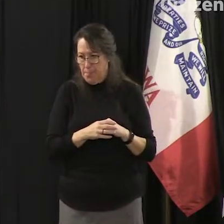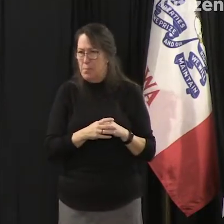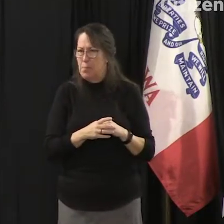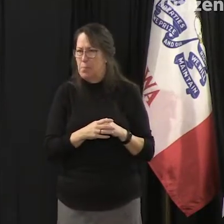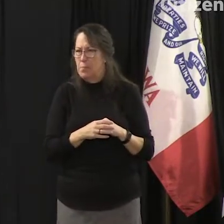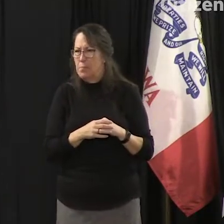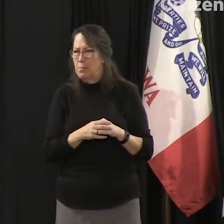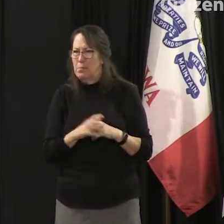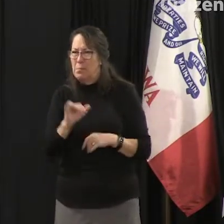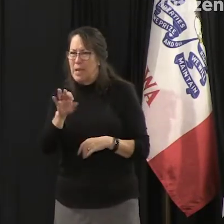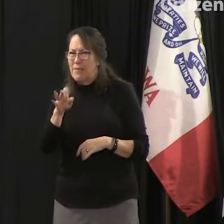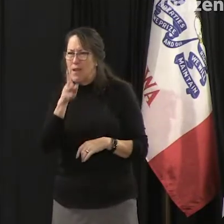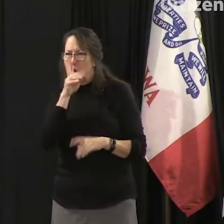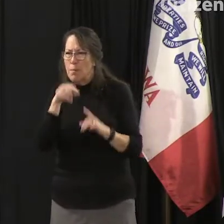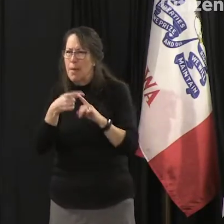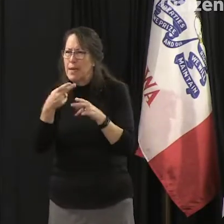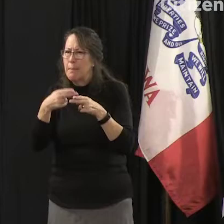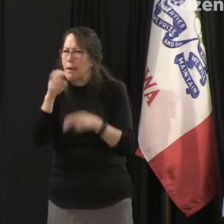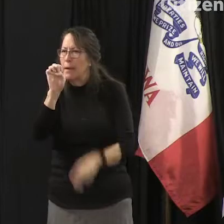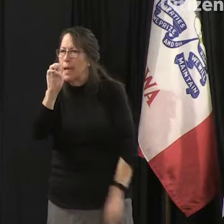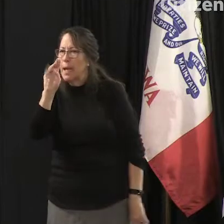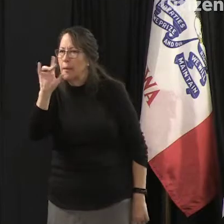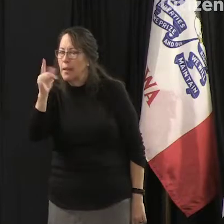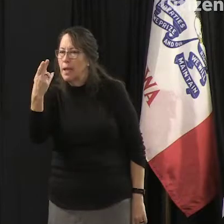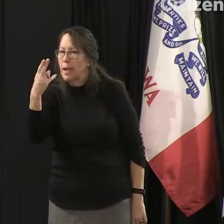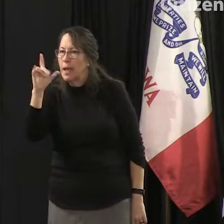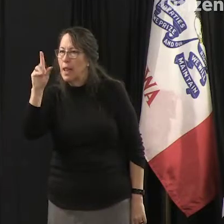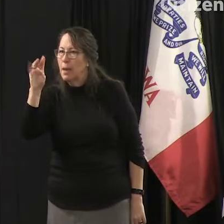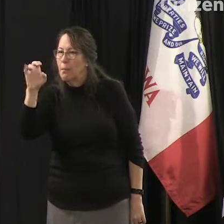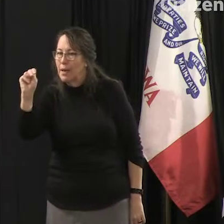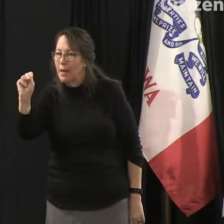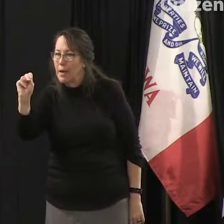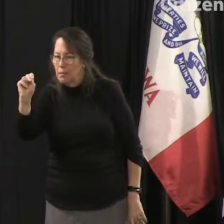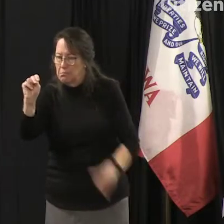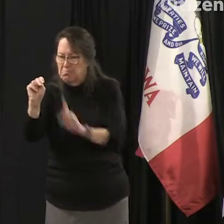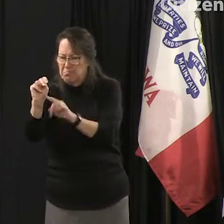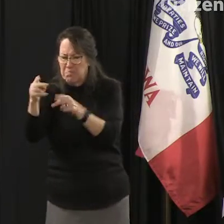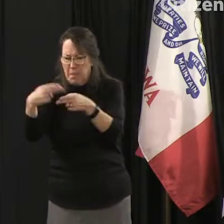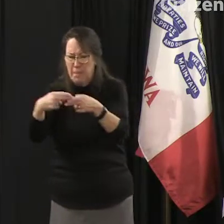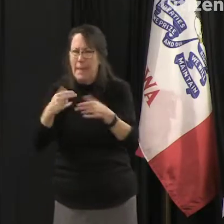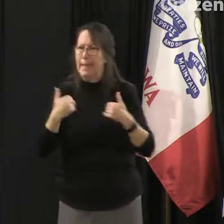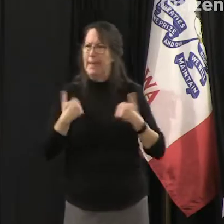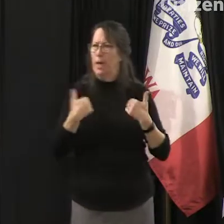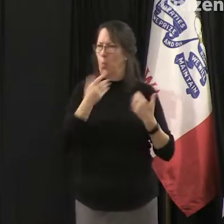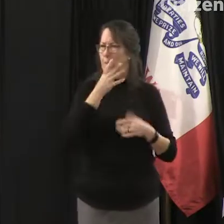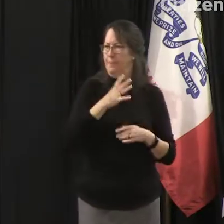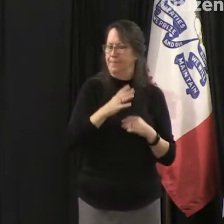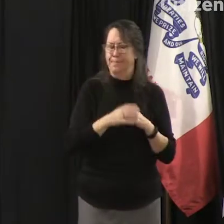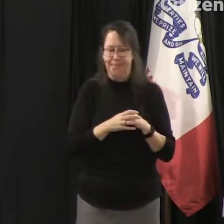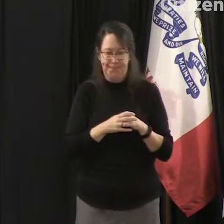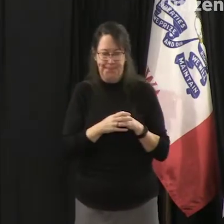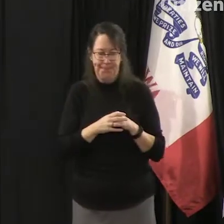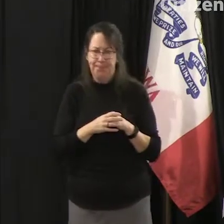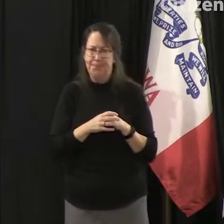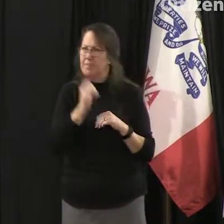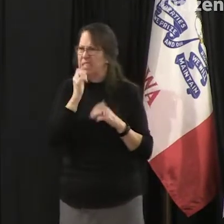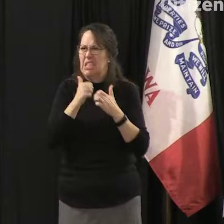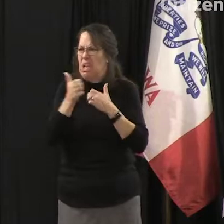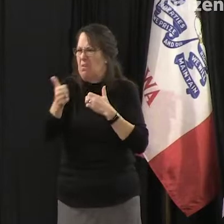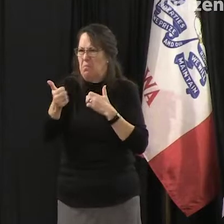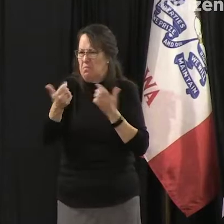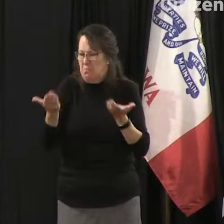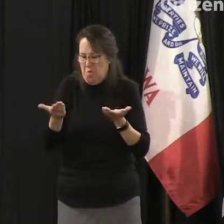Y'all, if I mention Emily Hillman, does anybody know who Emily Hillman is? Emily Hillman was a young woman not too far from